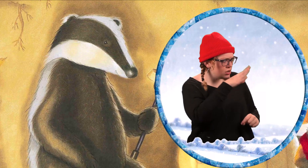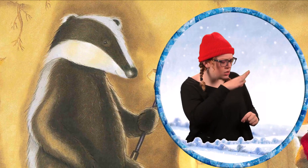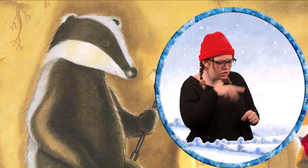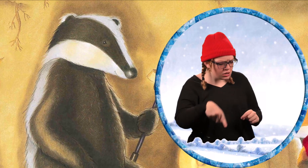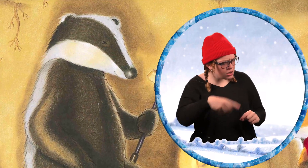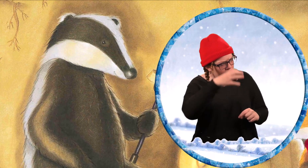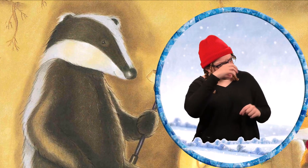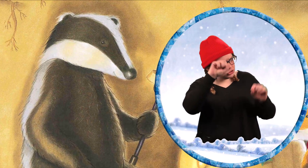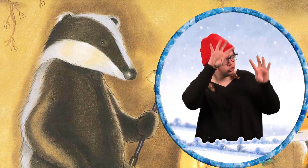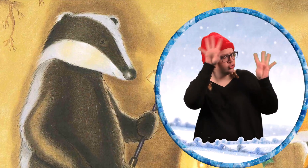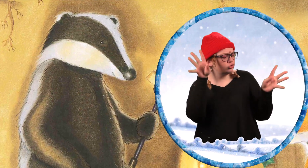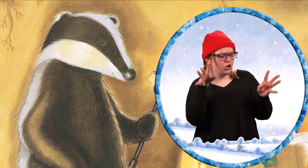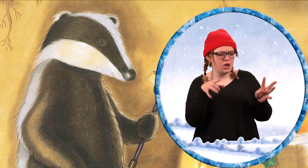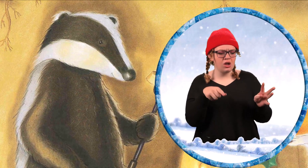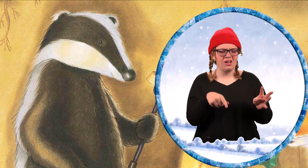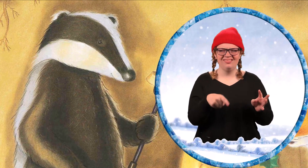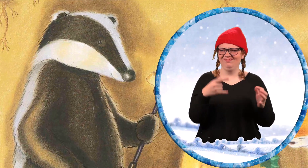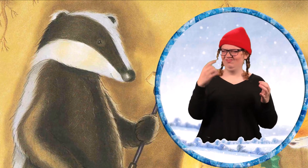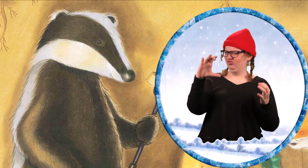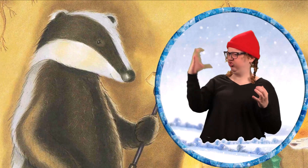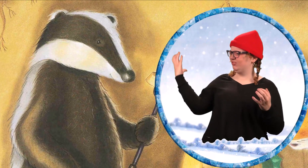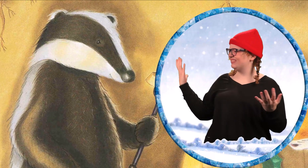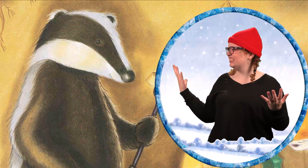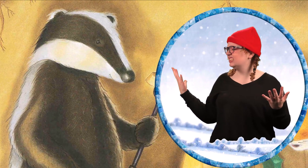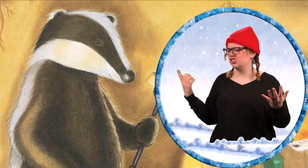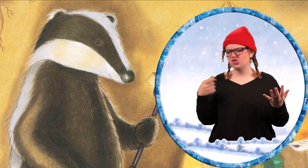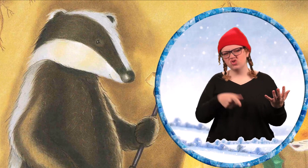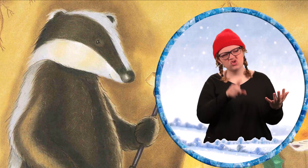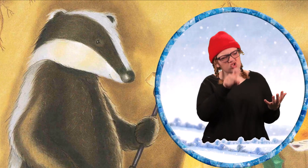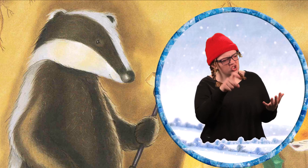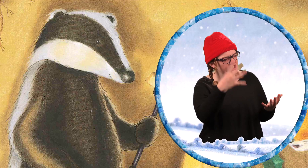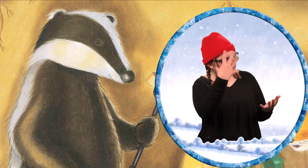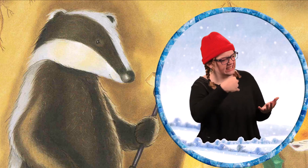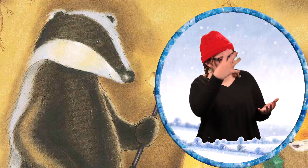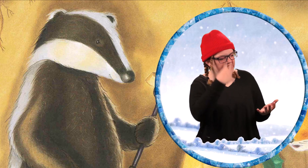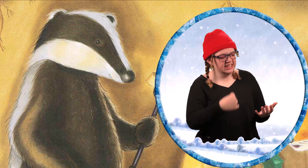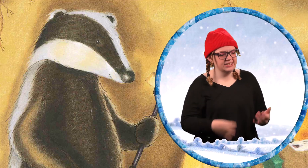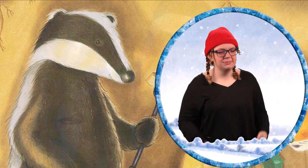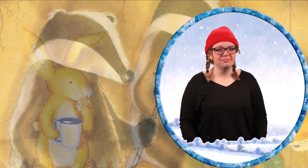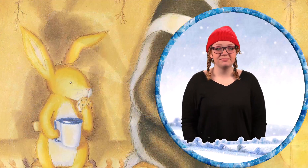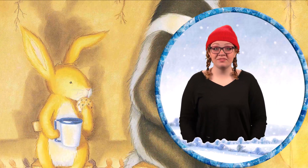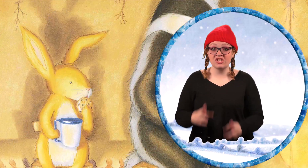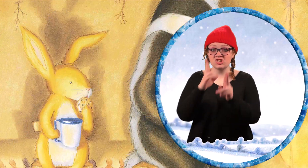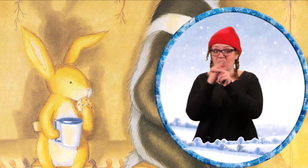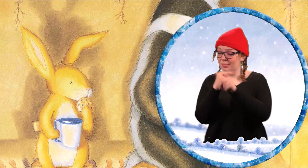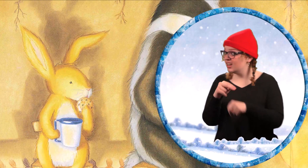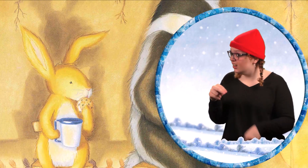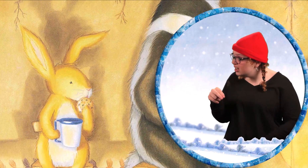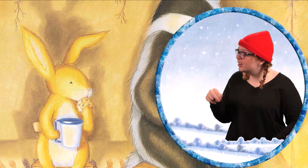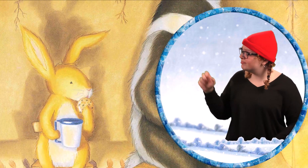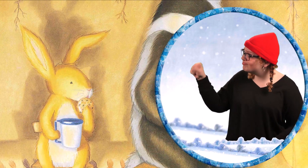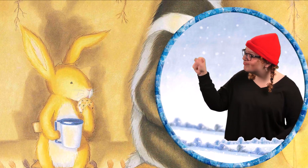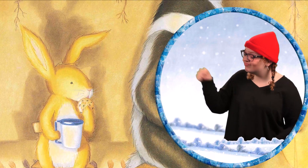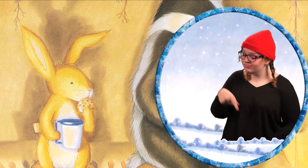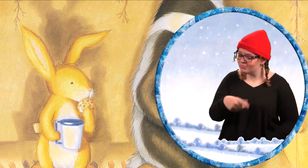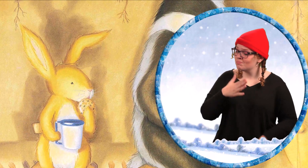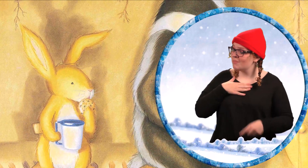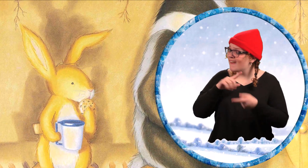"A hedgehog?" said Badger. "What's a hedgehog doing out at Christmas time? He should be fast